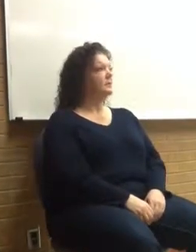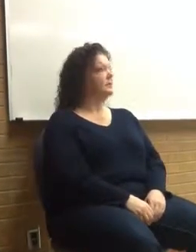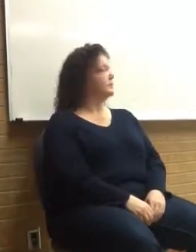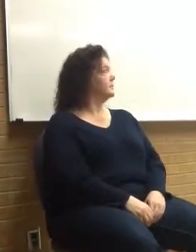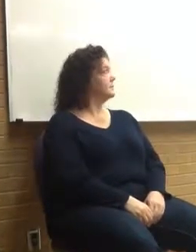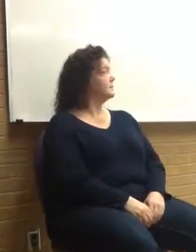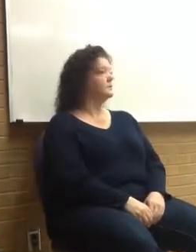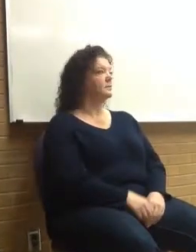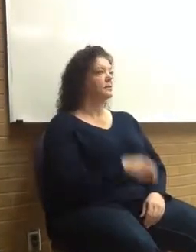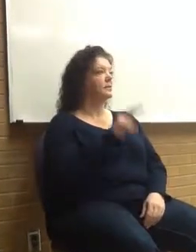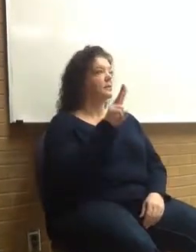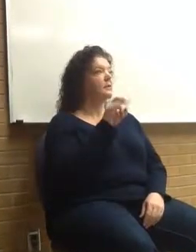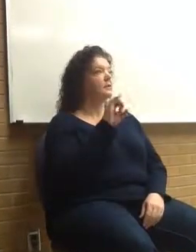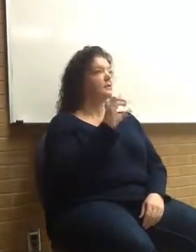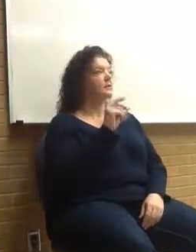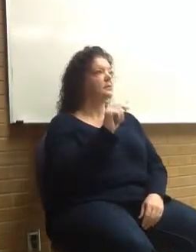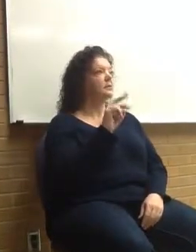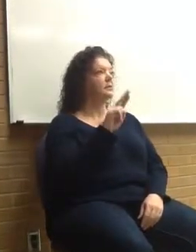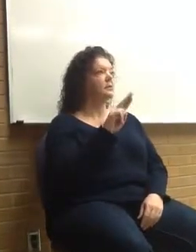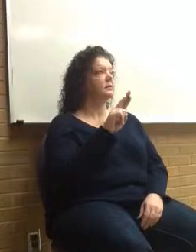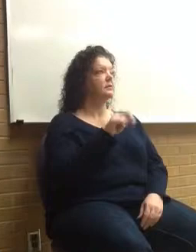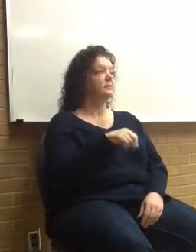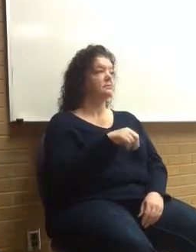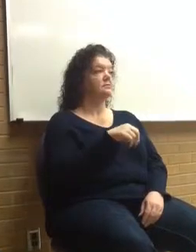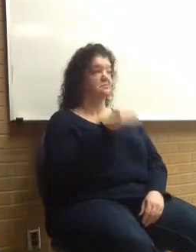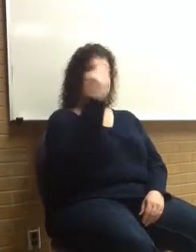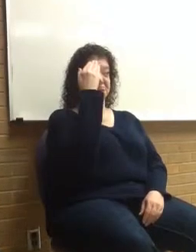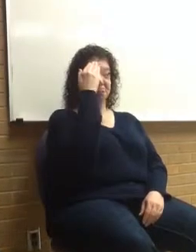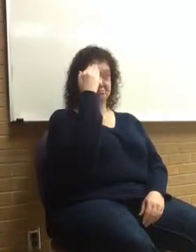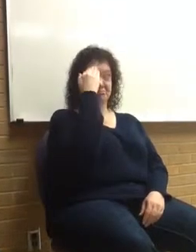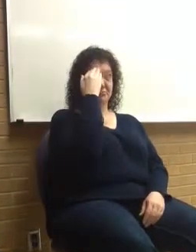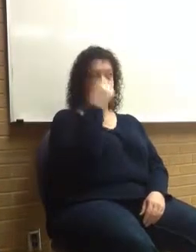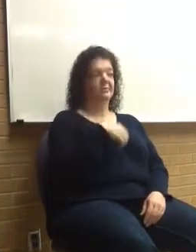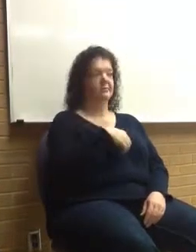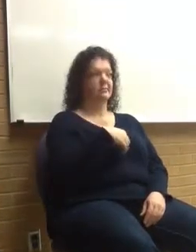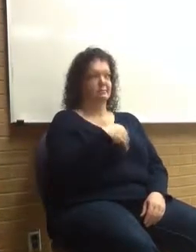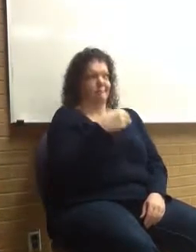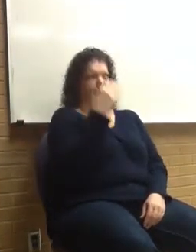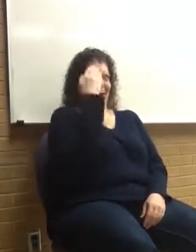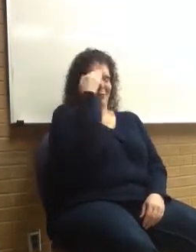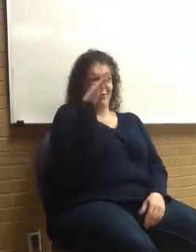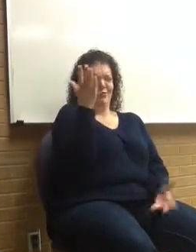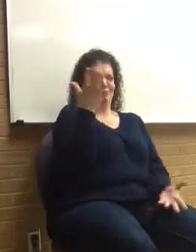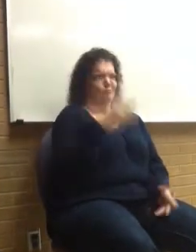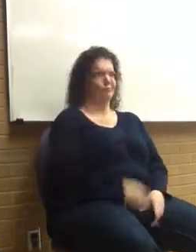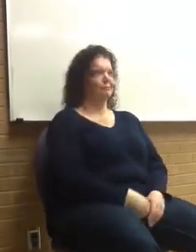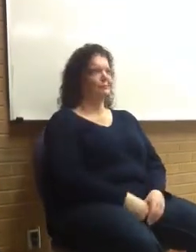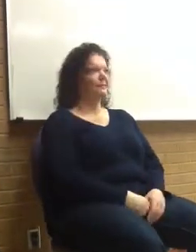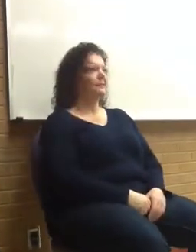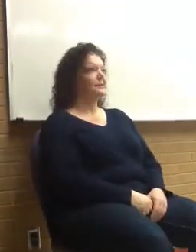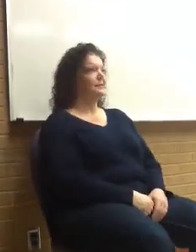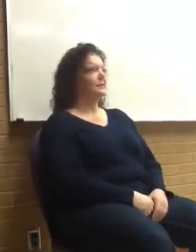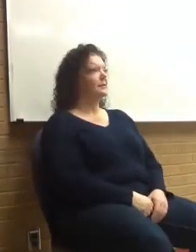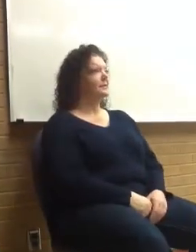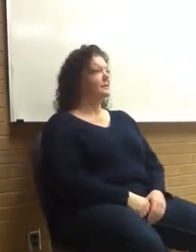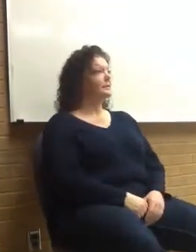Victor, you're all smiles. That means you know the answer. Go ahead. I don't know. Oh, okay. So, generally speaking, when you smile, I shouldn't